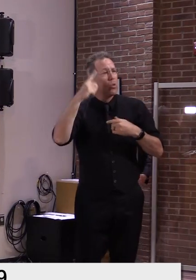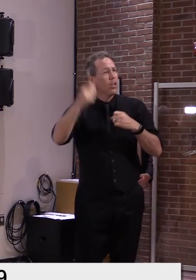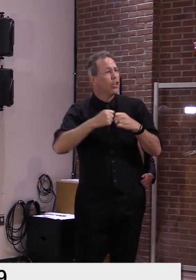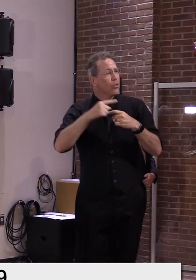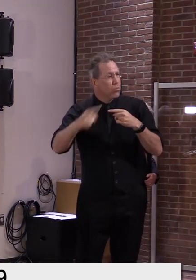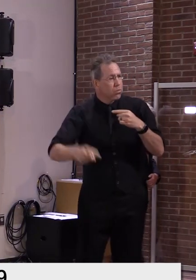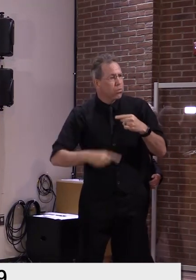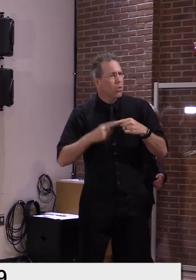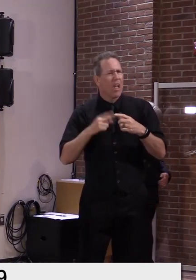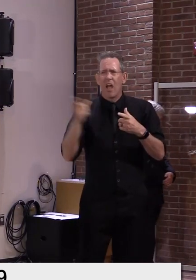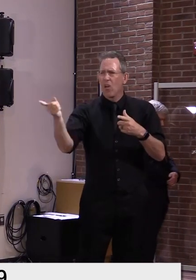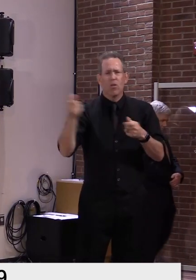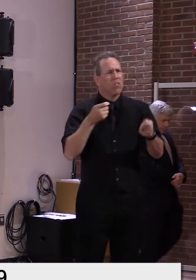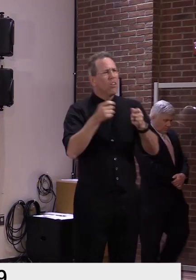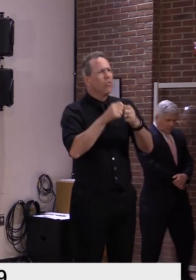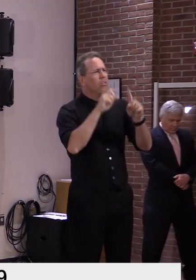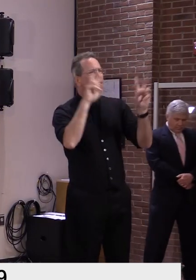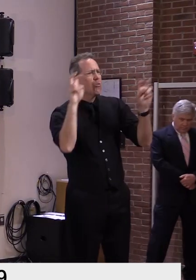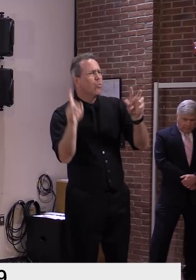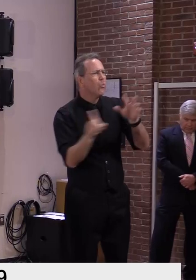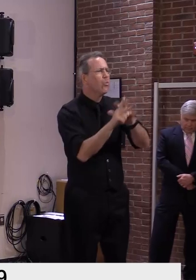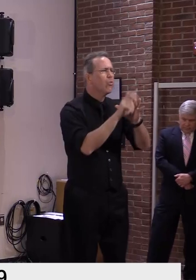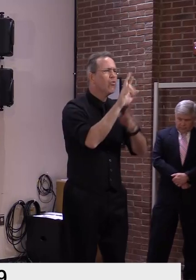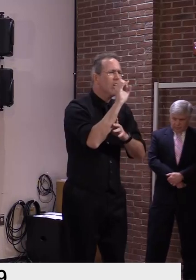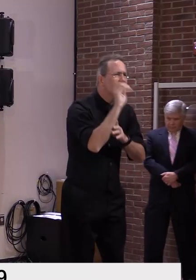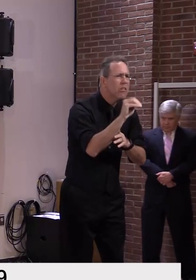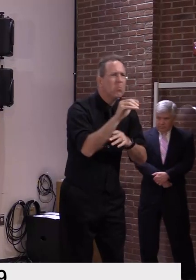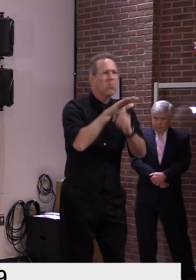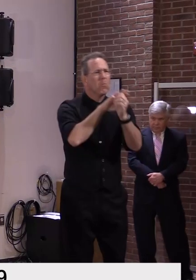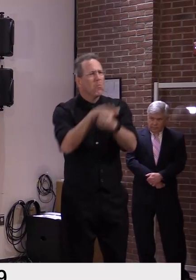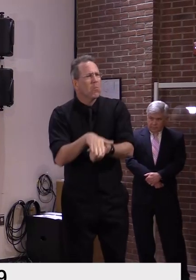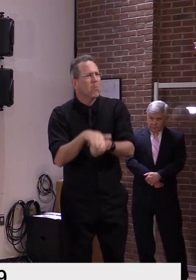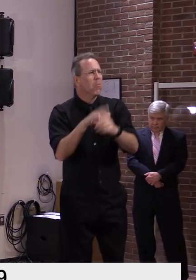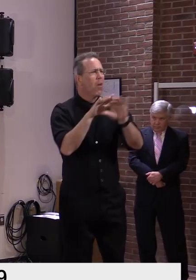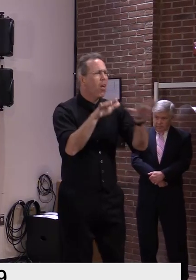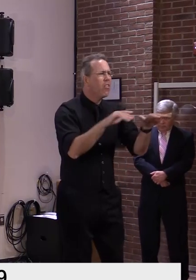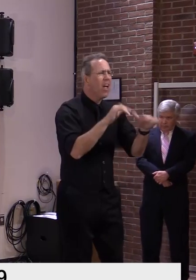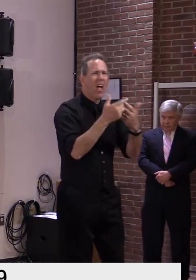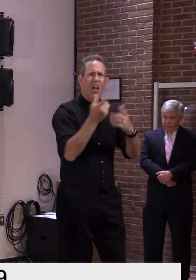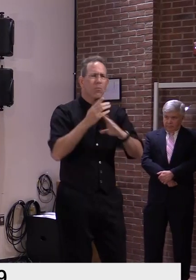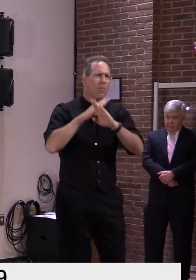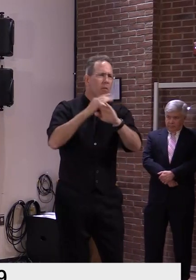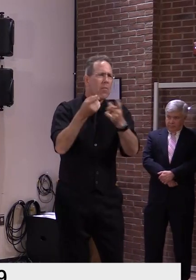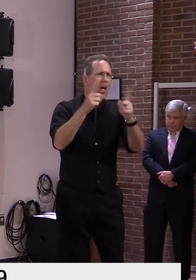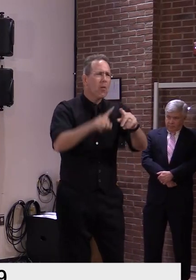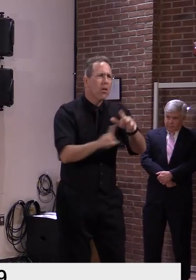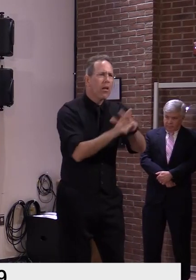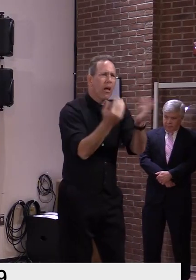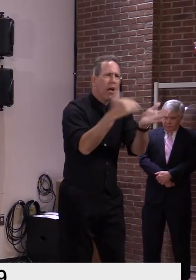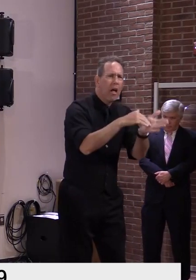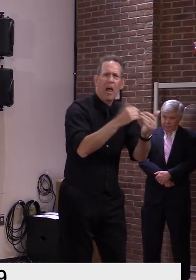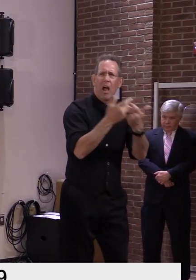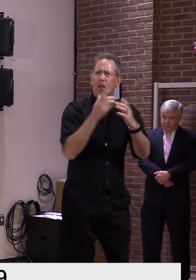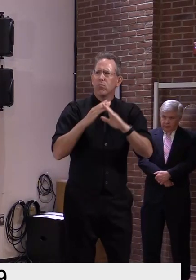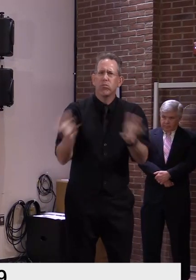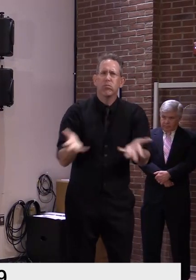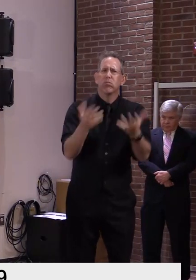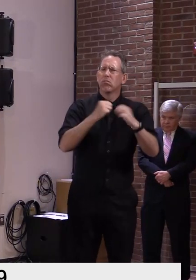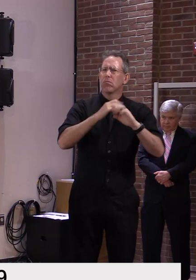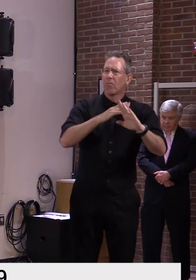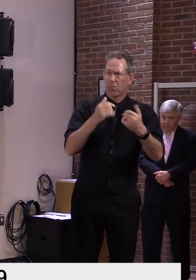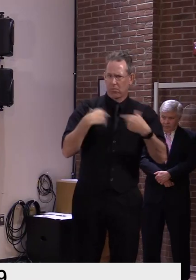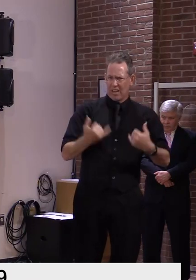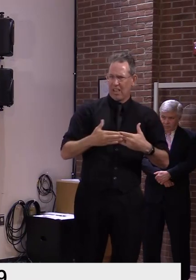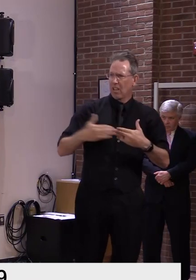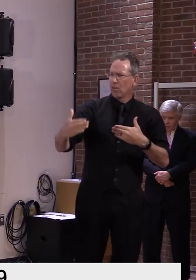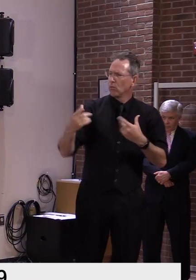you think the state needs to tackle and will be advocating and pushing for? Yeah, a lot of it, surrounds education, talking